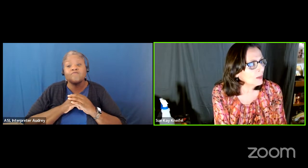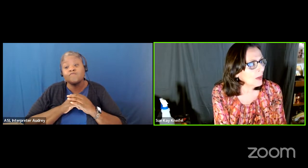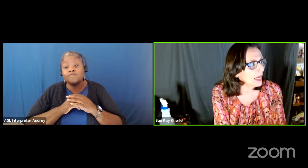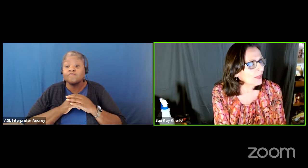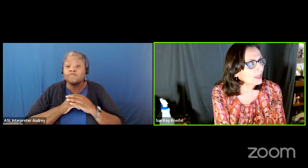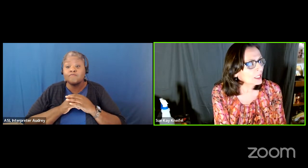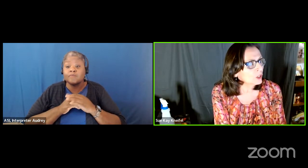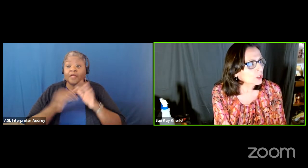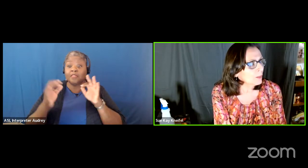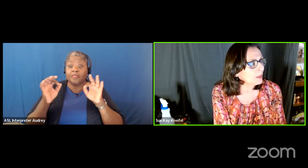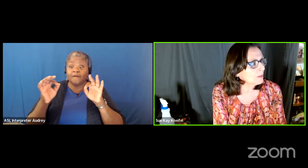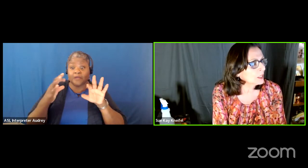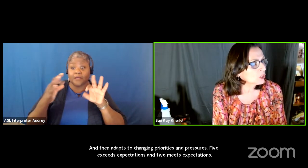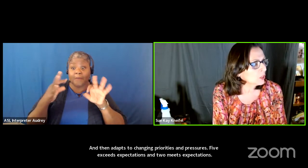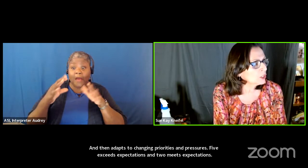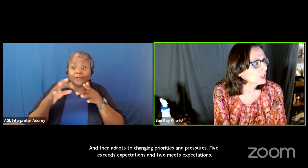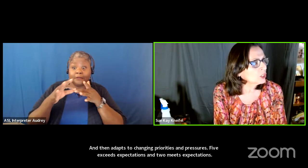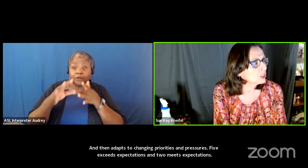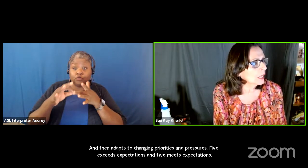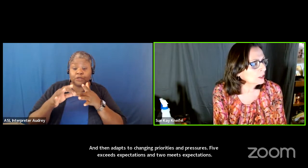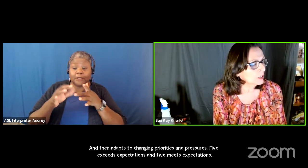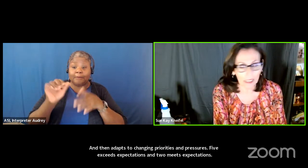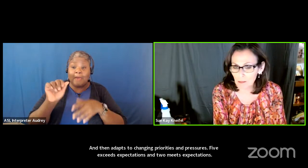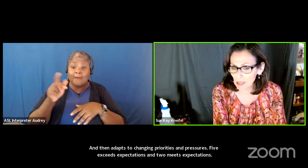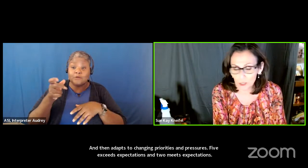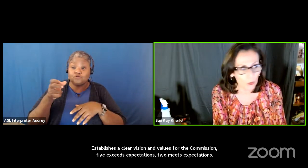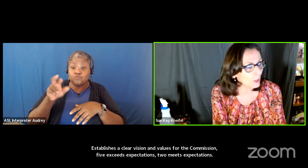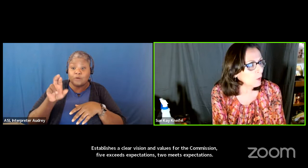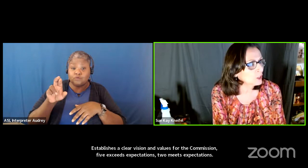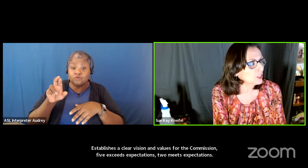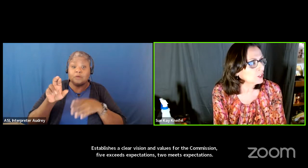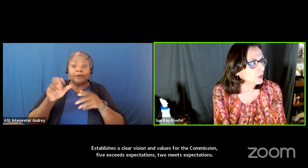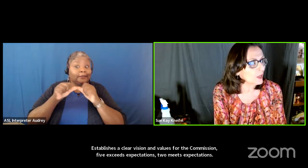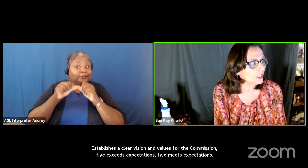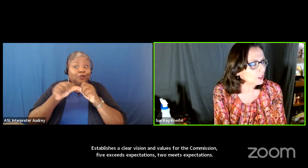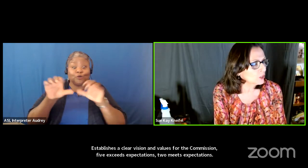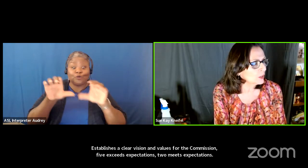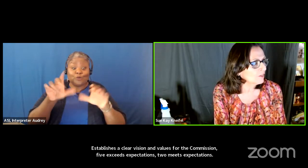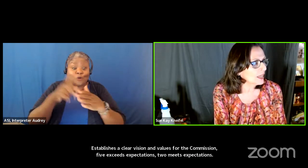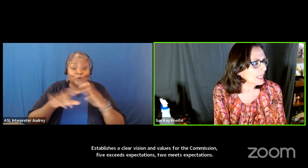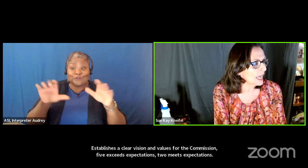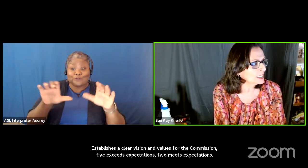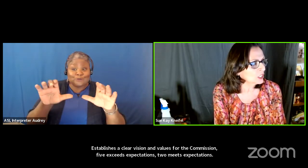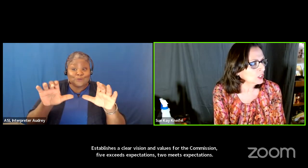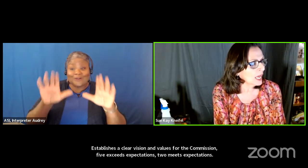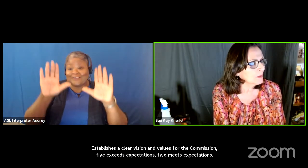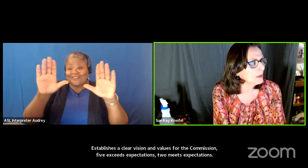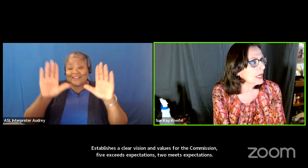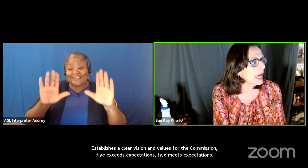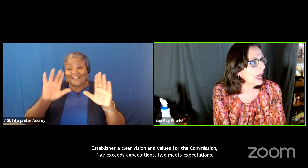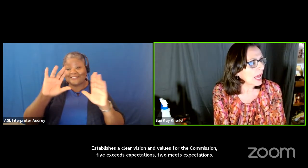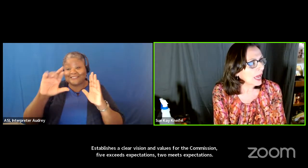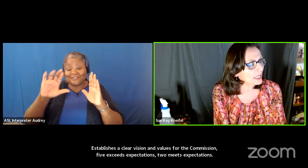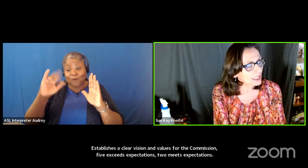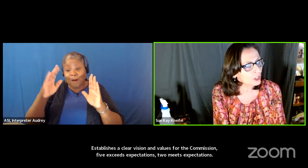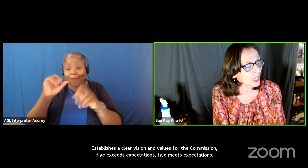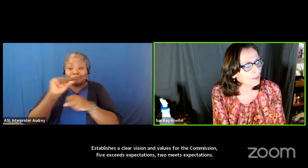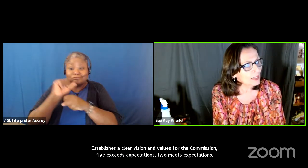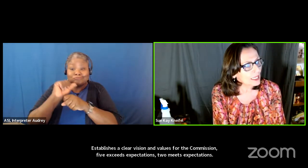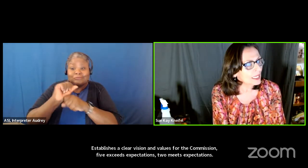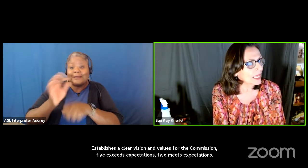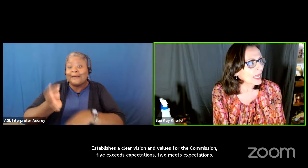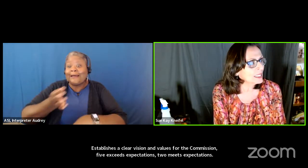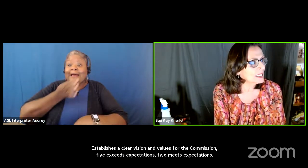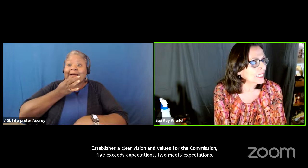Basically, the feedback on the leadership and administration, keep on doing what she's doing. She's doing a fantastic job. Excellent